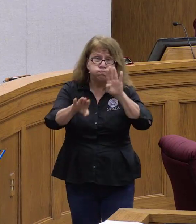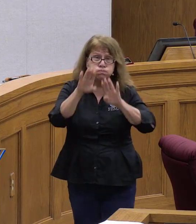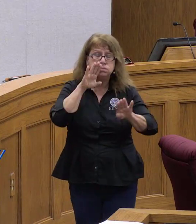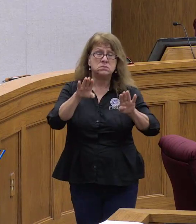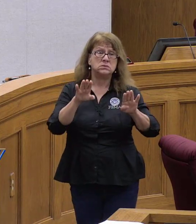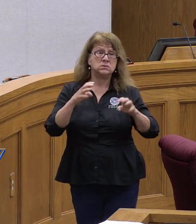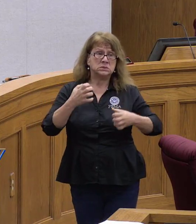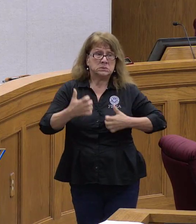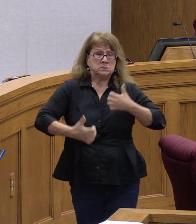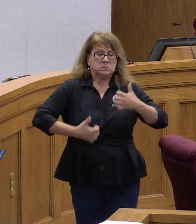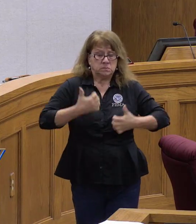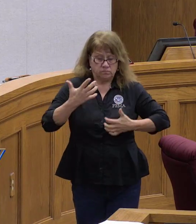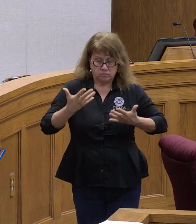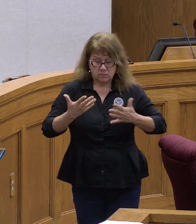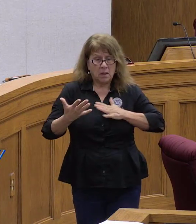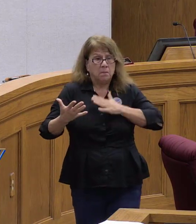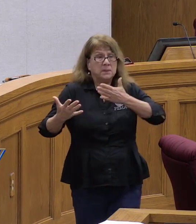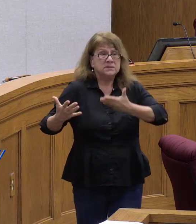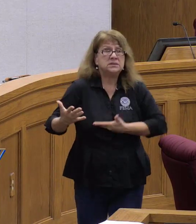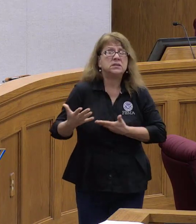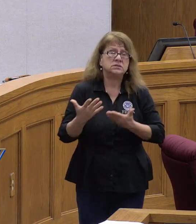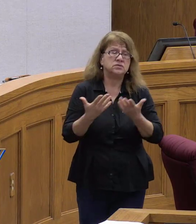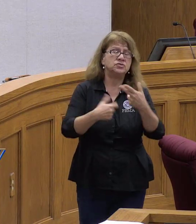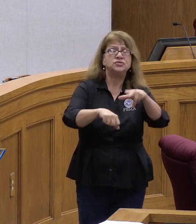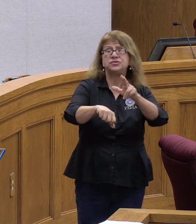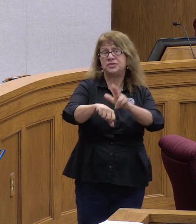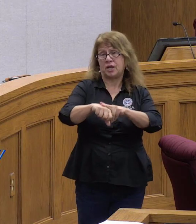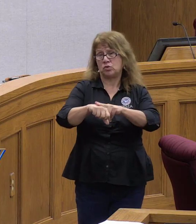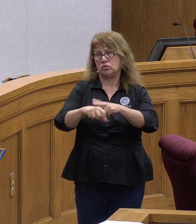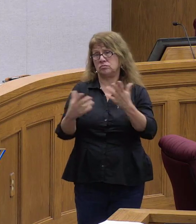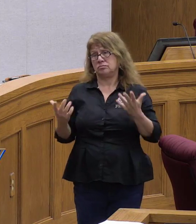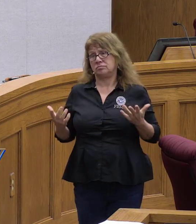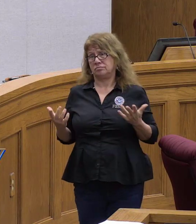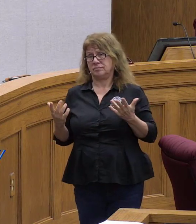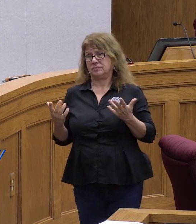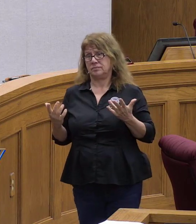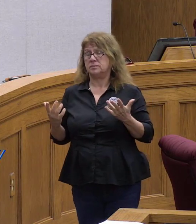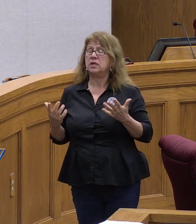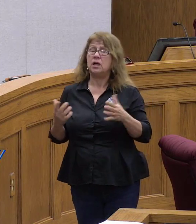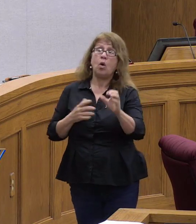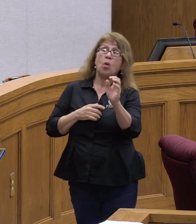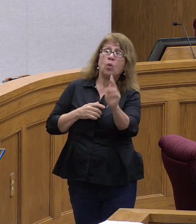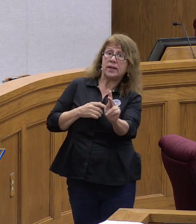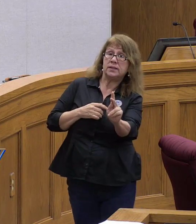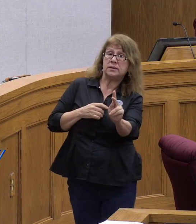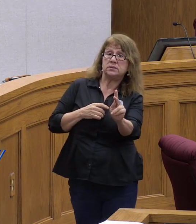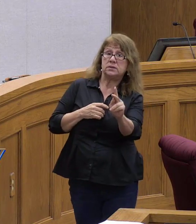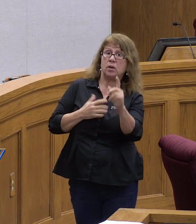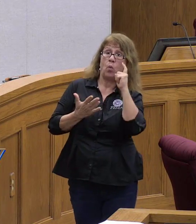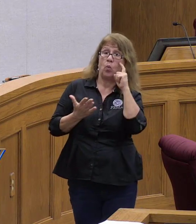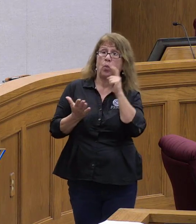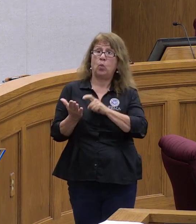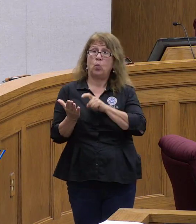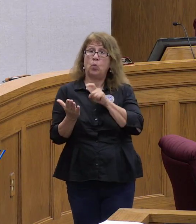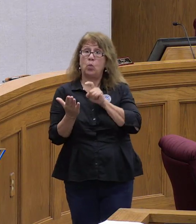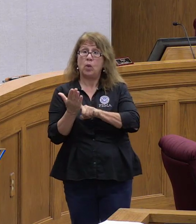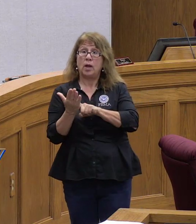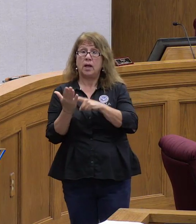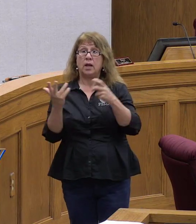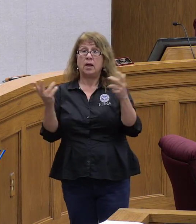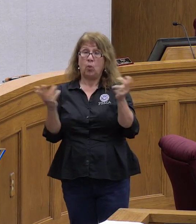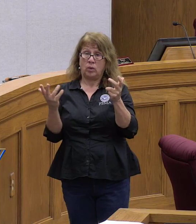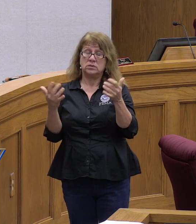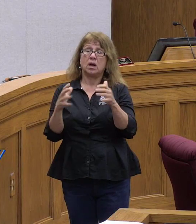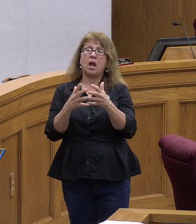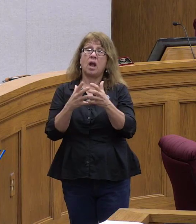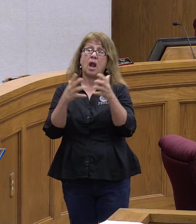very emotional about what's going on right now, and those are very natural things. But it's okay for us to acknowledge that there's still a